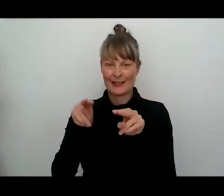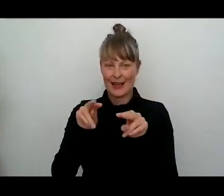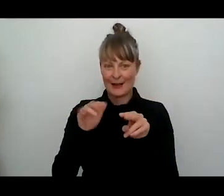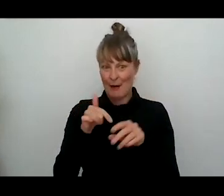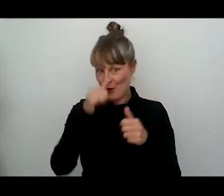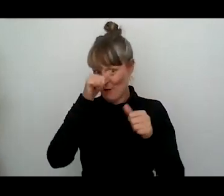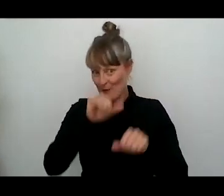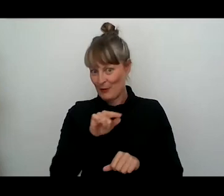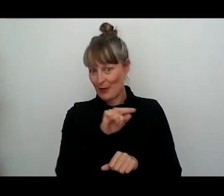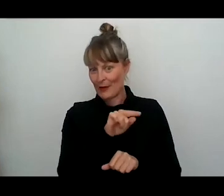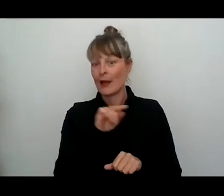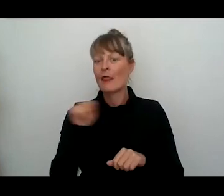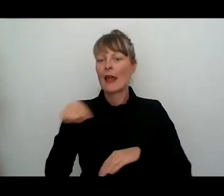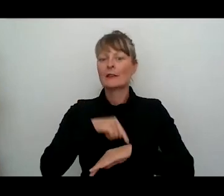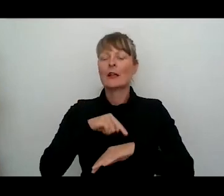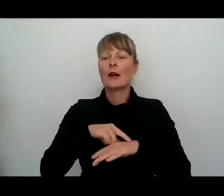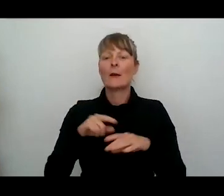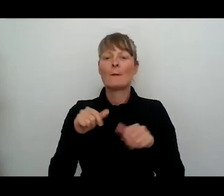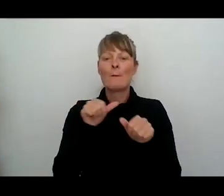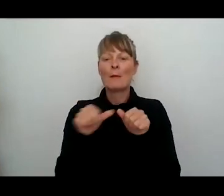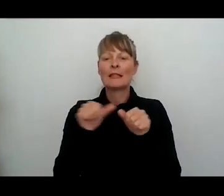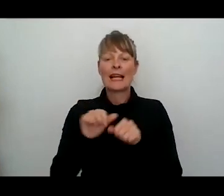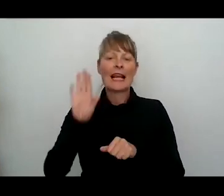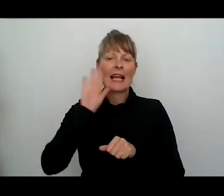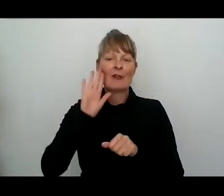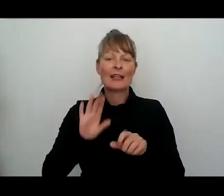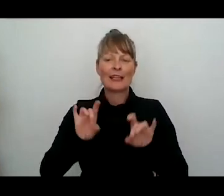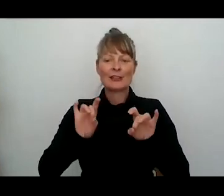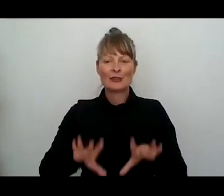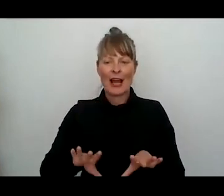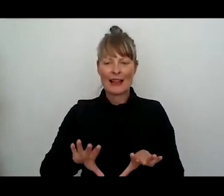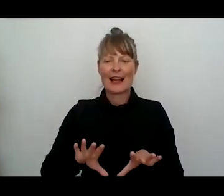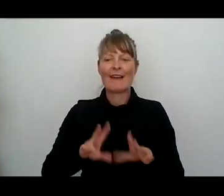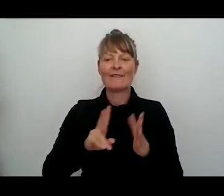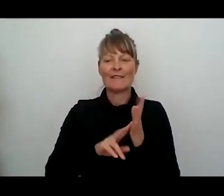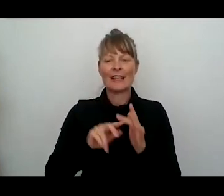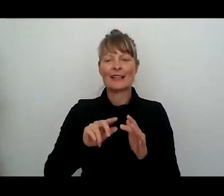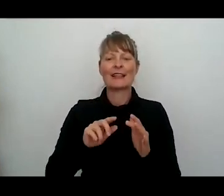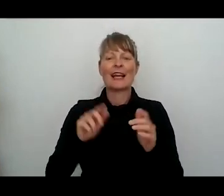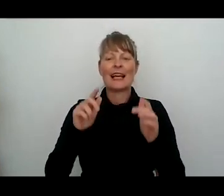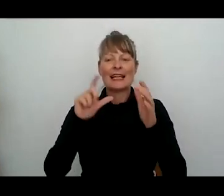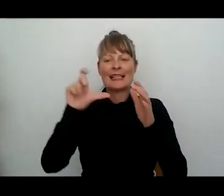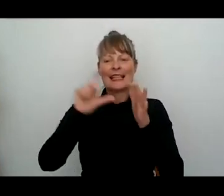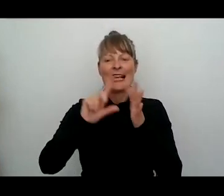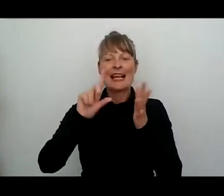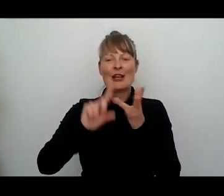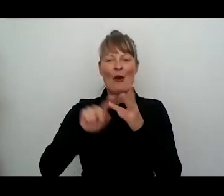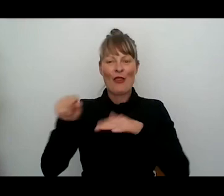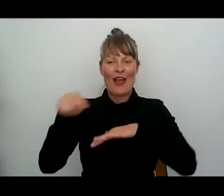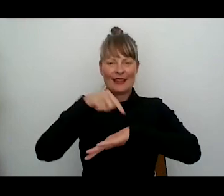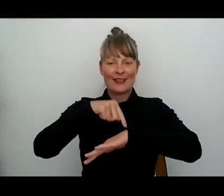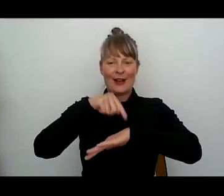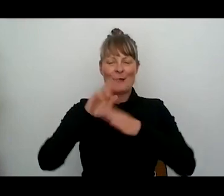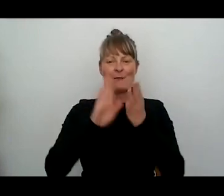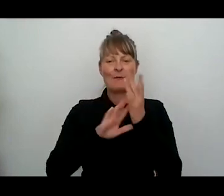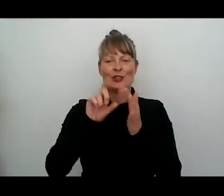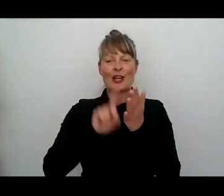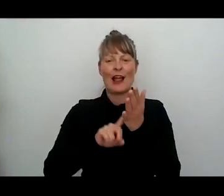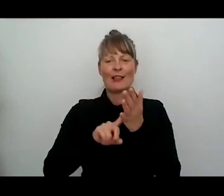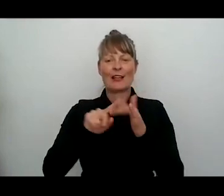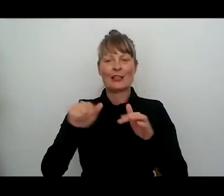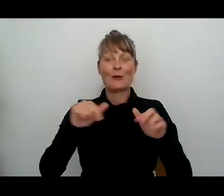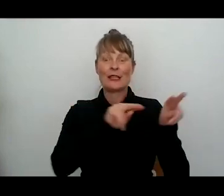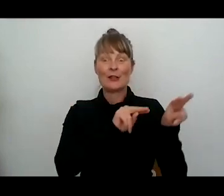time, Better Hearing Australia Victoria's CEO, Michelle Berry, was also on my supervision team.